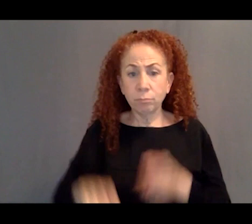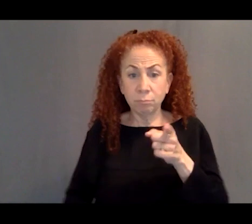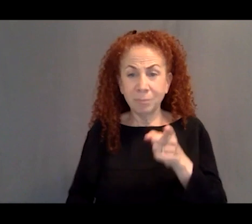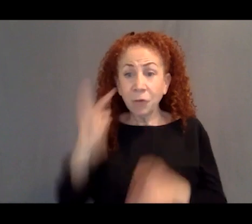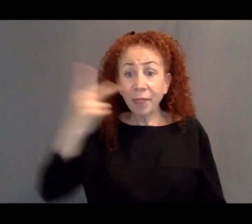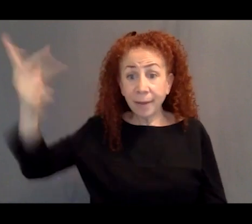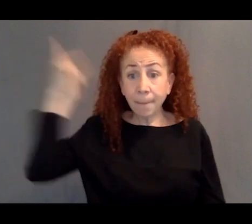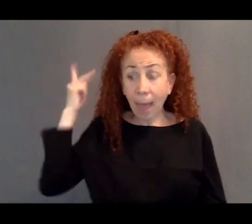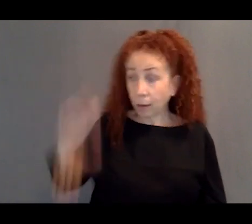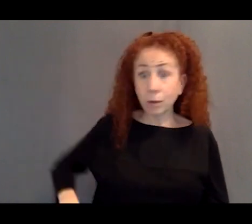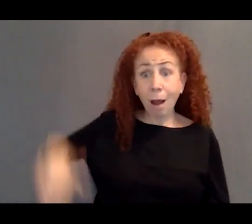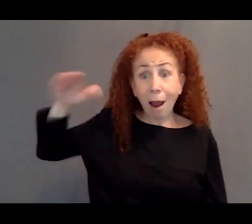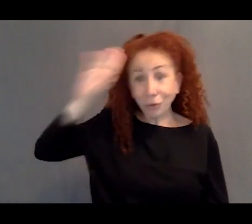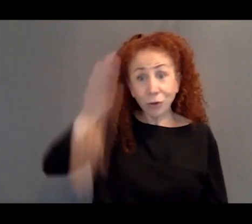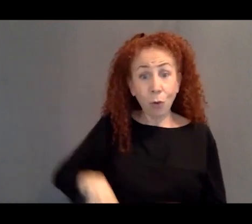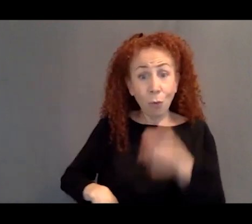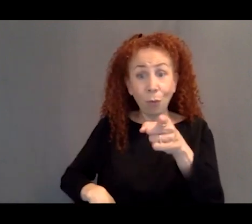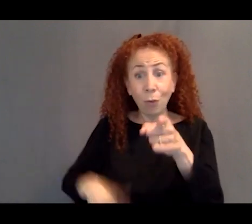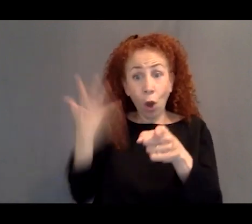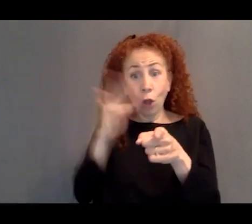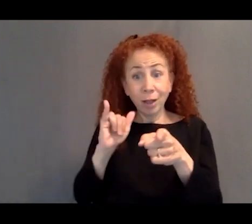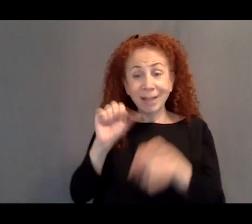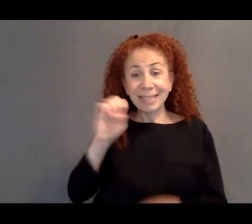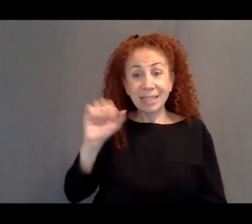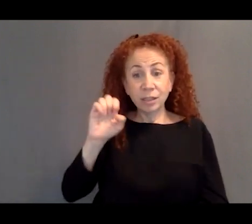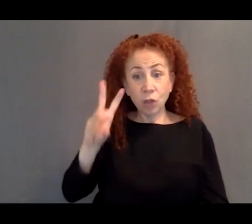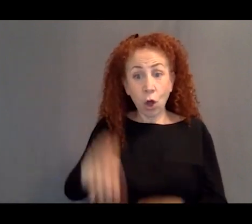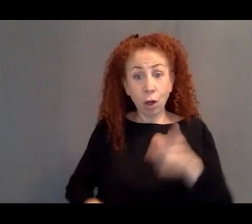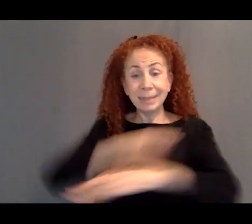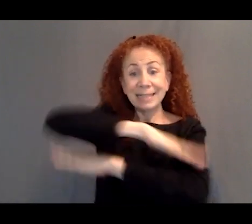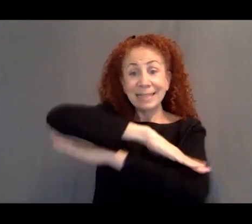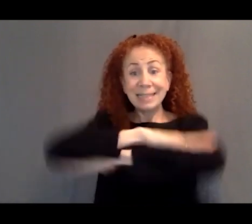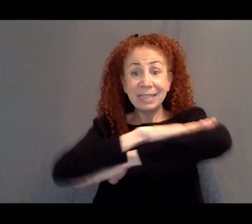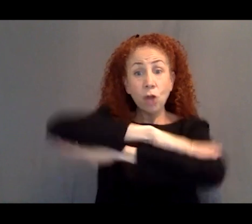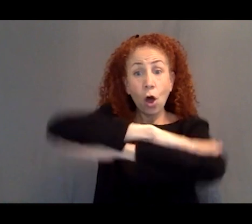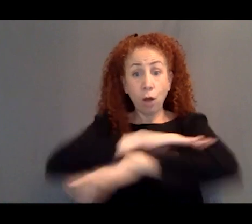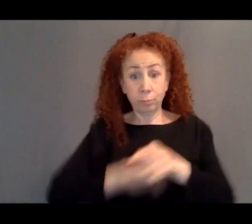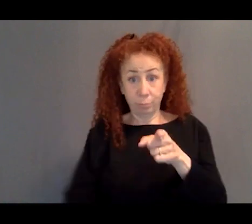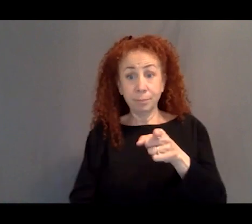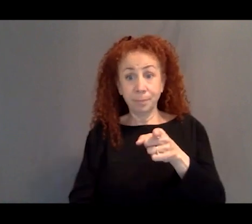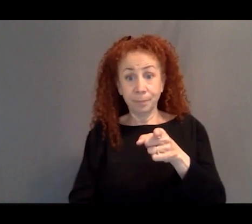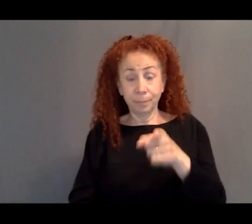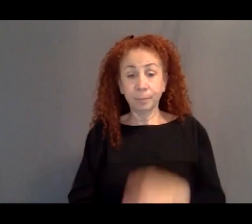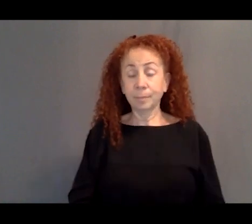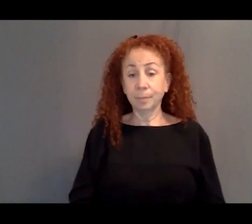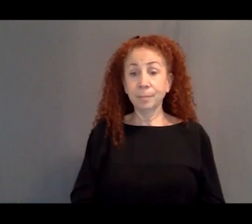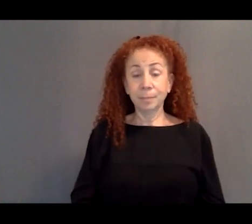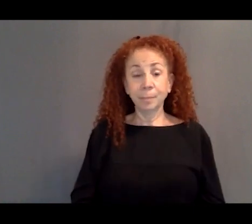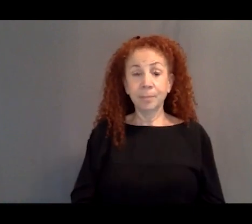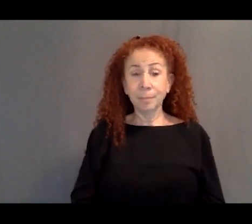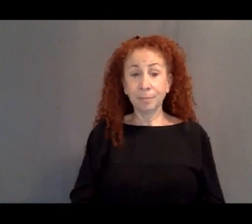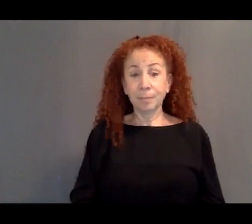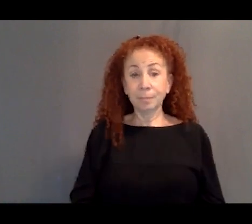and that long, narrow board supported by a single pivot point midway between both ends. We